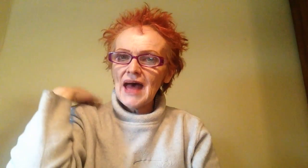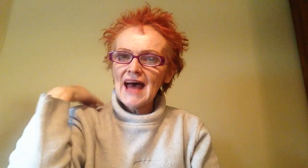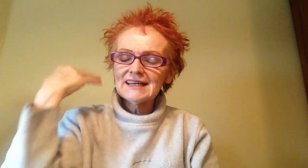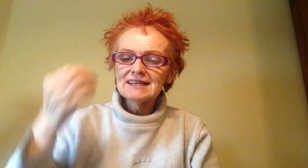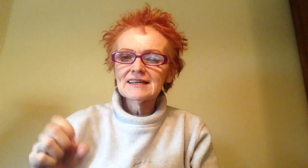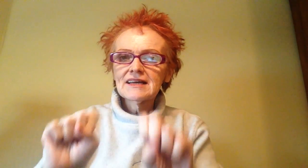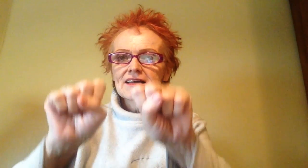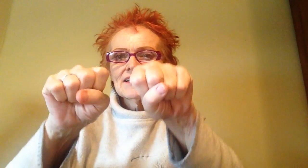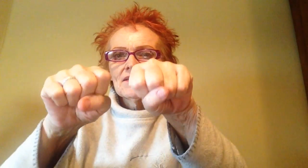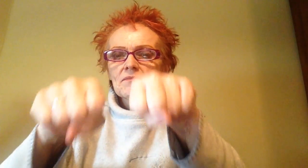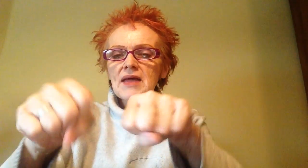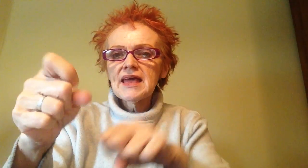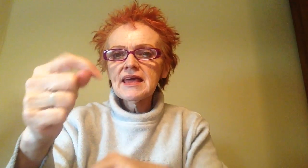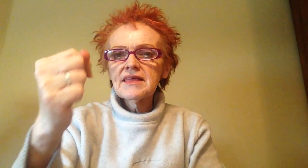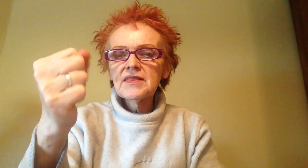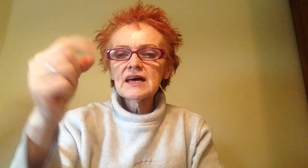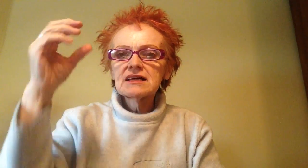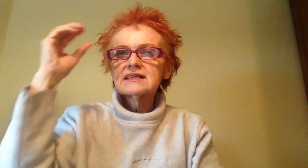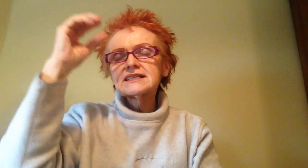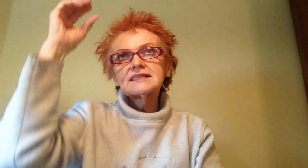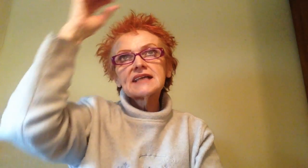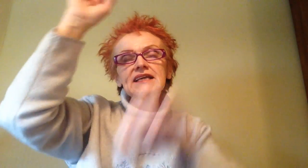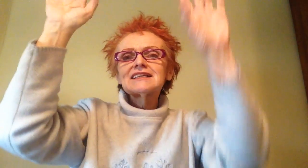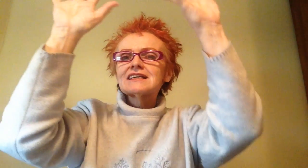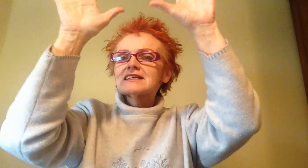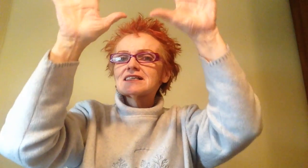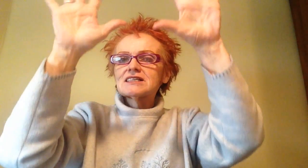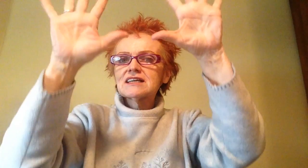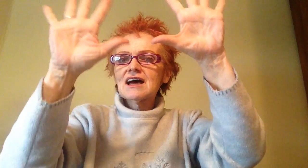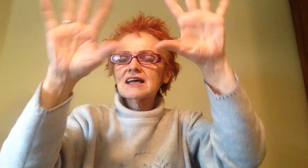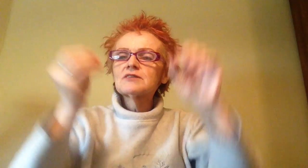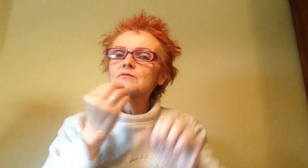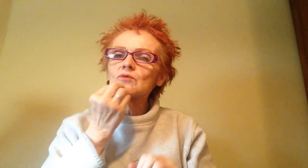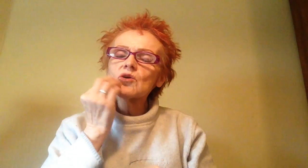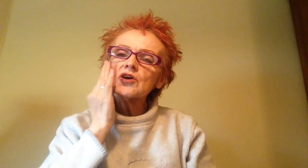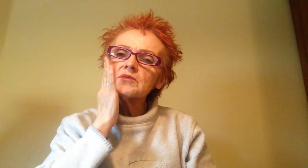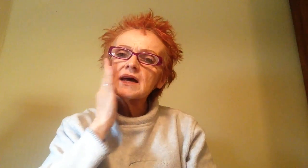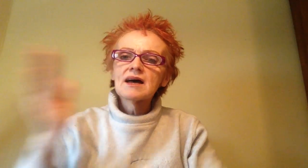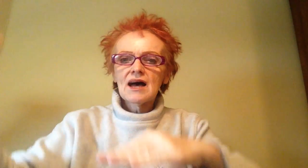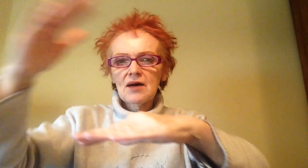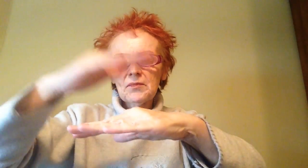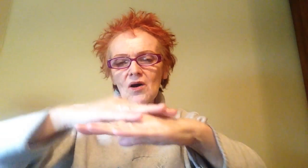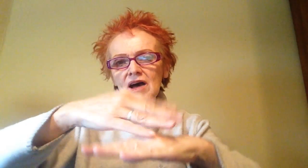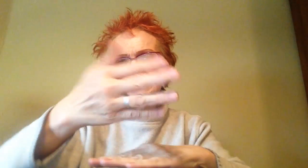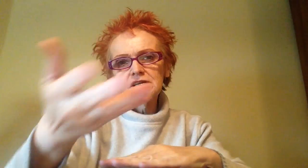back. May the sun shine warm upon